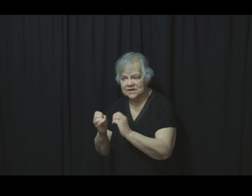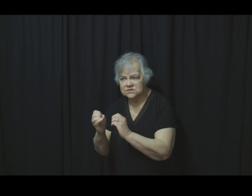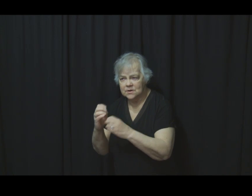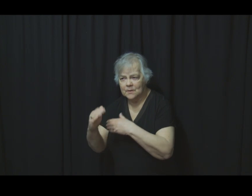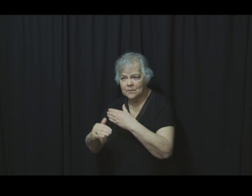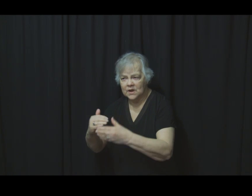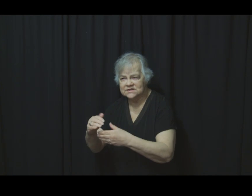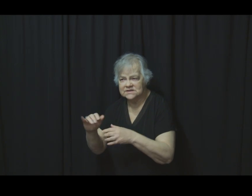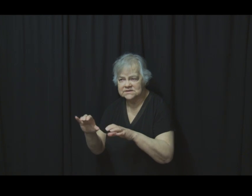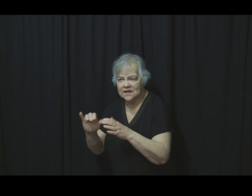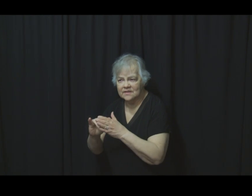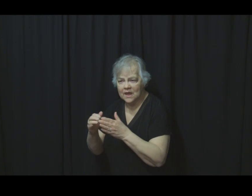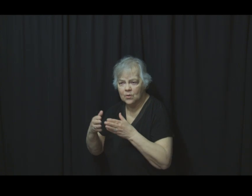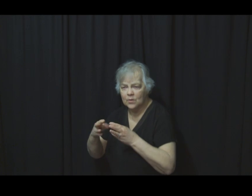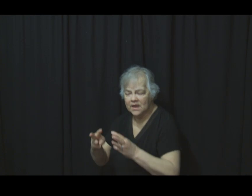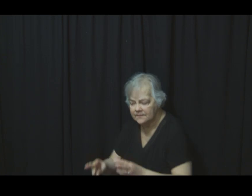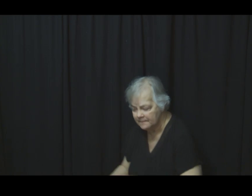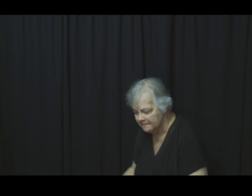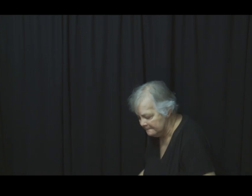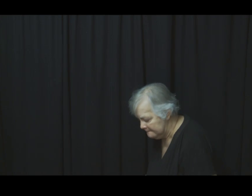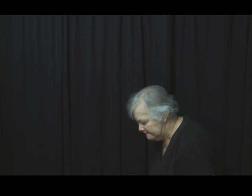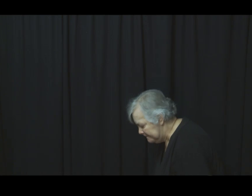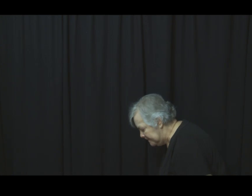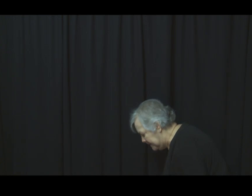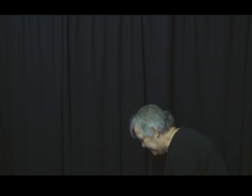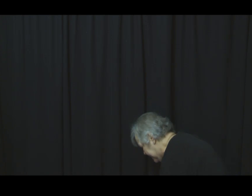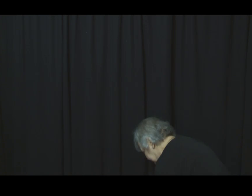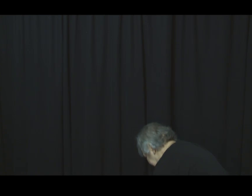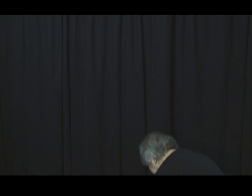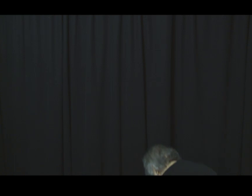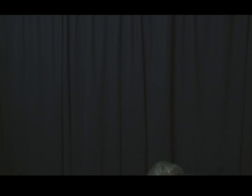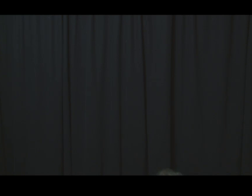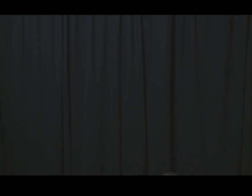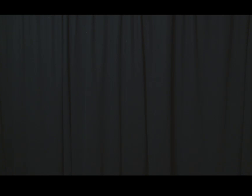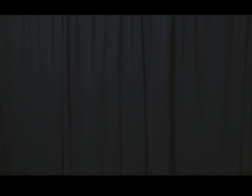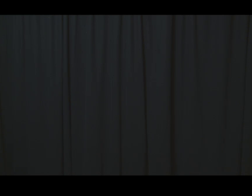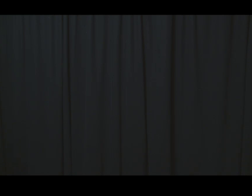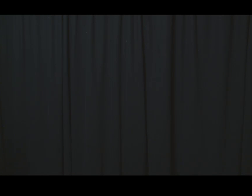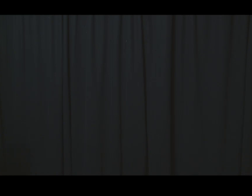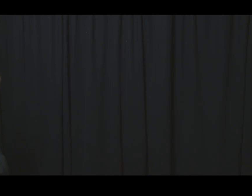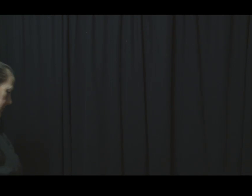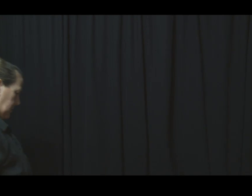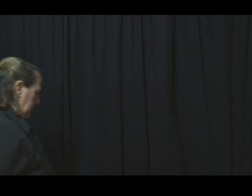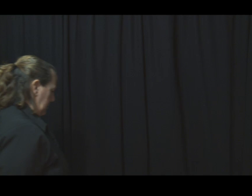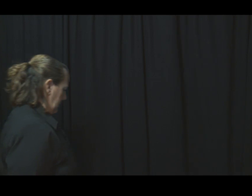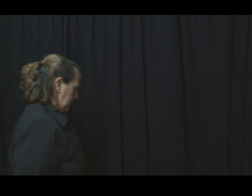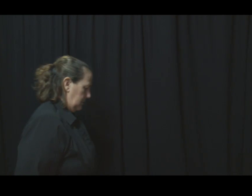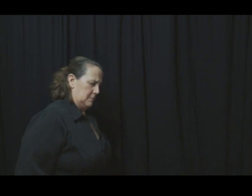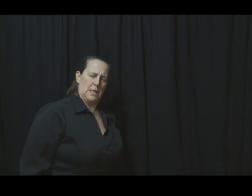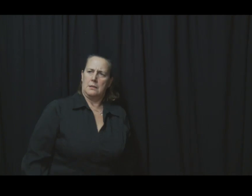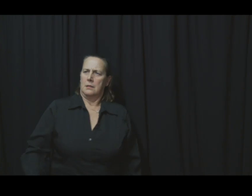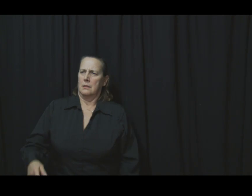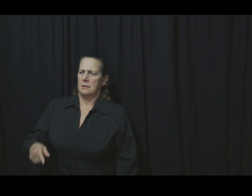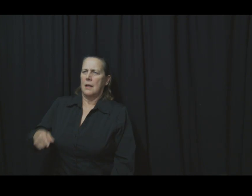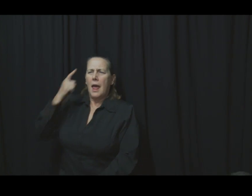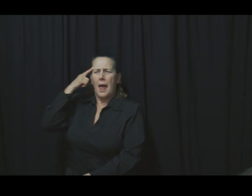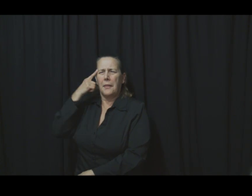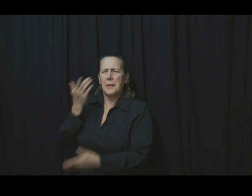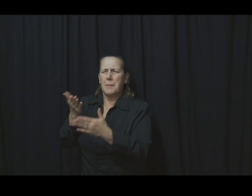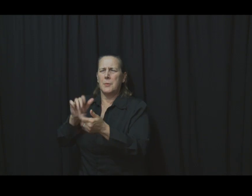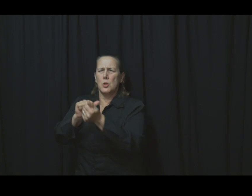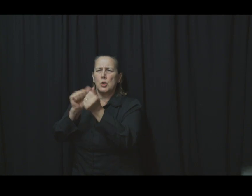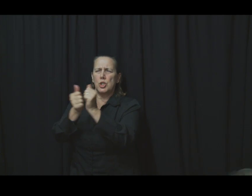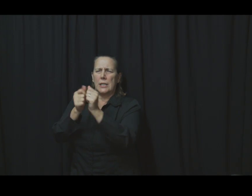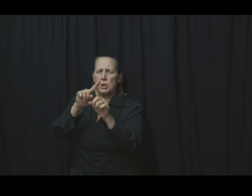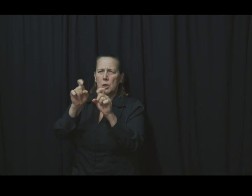in this way? Okay, I think you may have changed the question just a little bit. No, it's all good. The word-for-word question is, have you ever believed that evolution